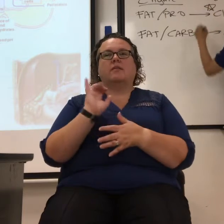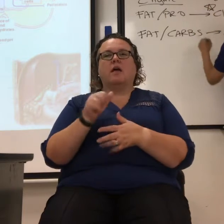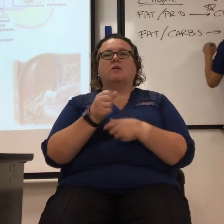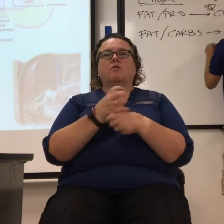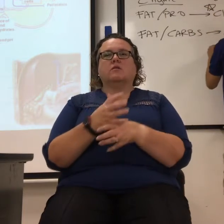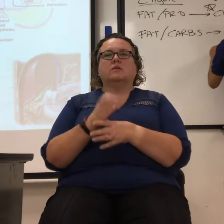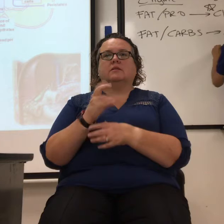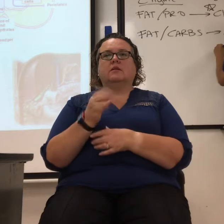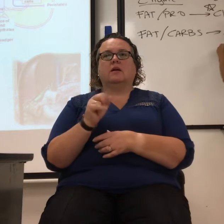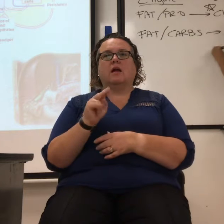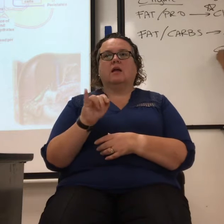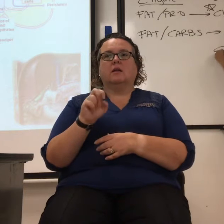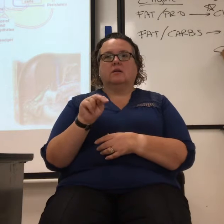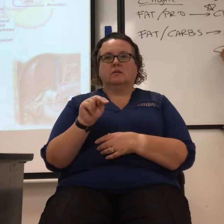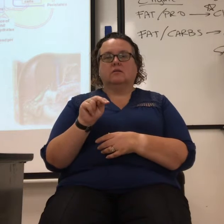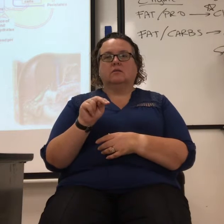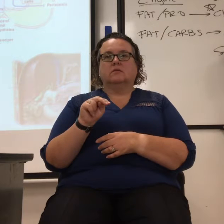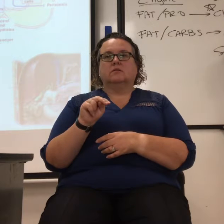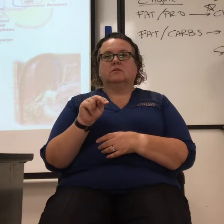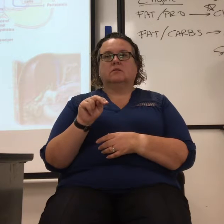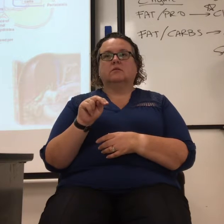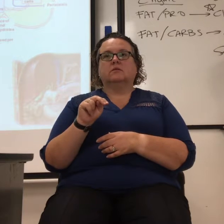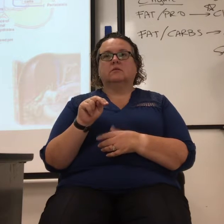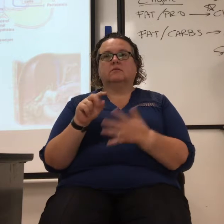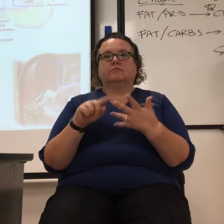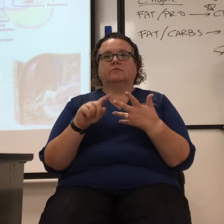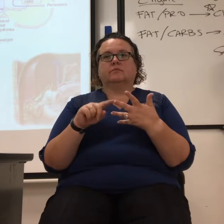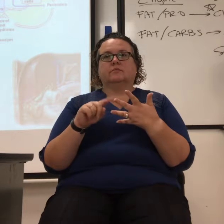cholecystokinin and this next one, secretin.